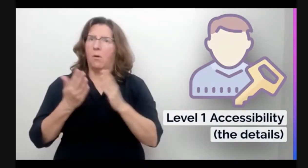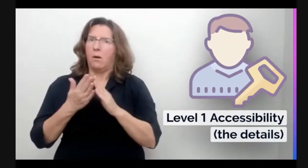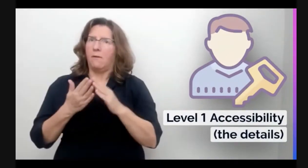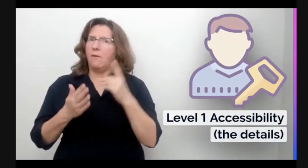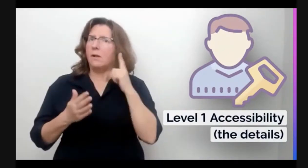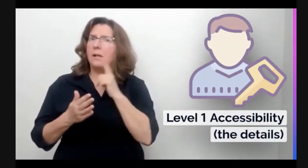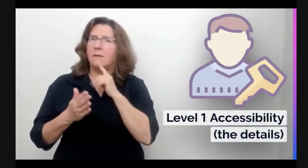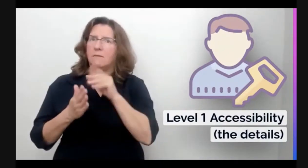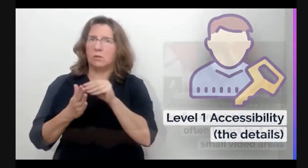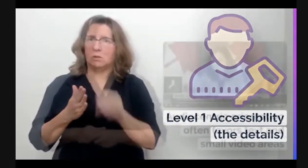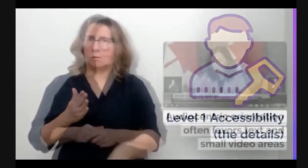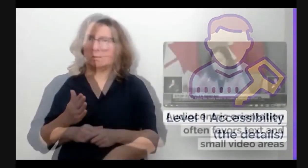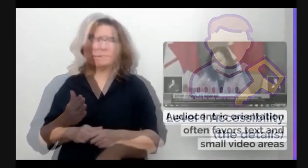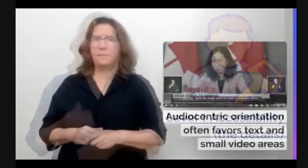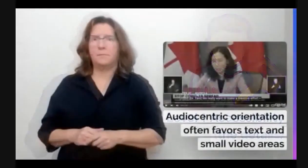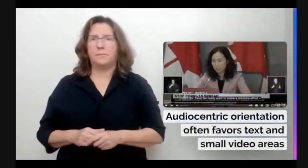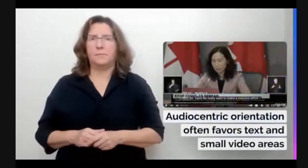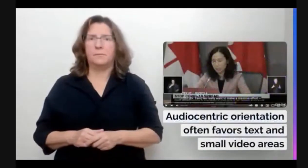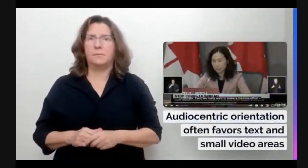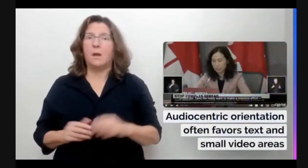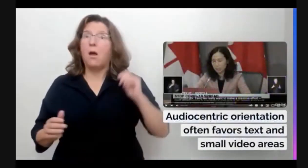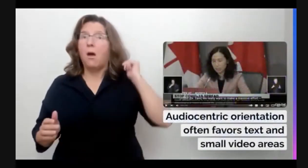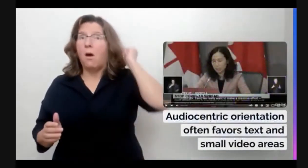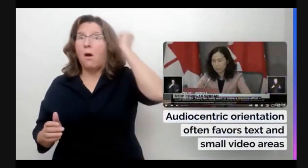ebook design for deaf learners.